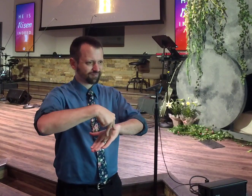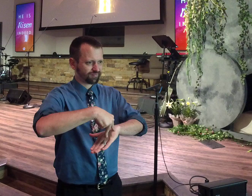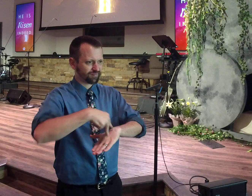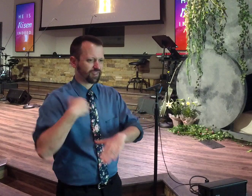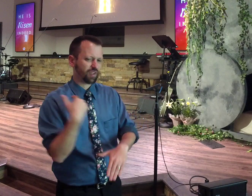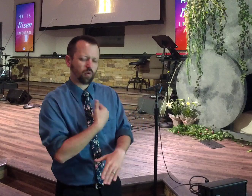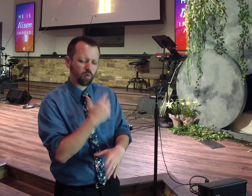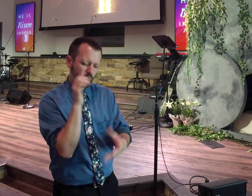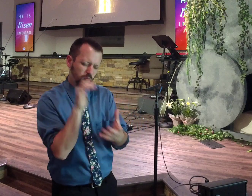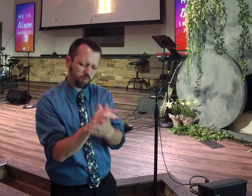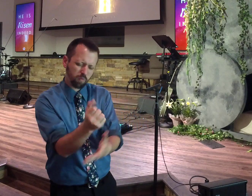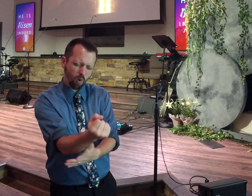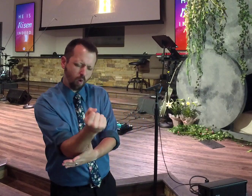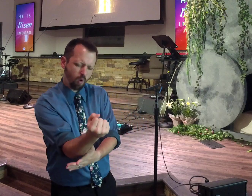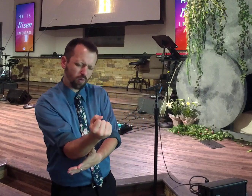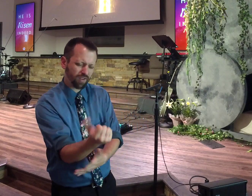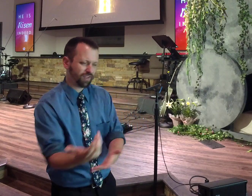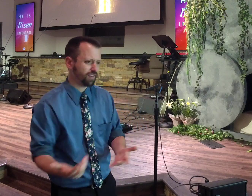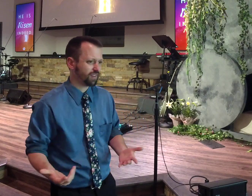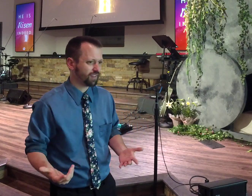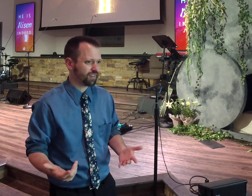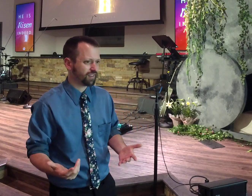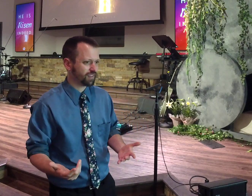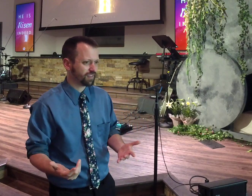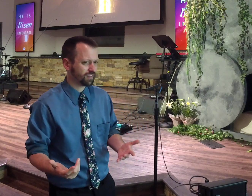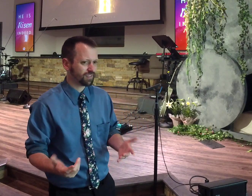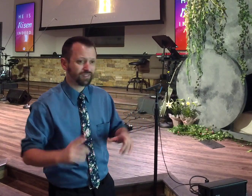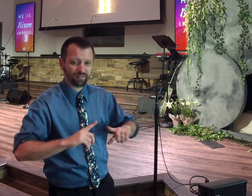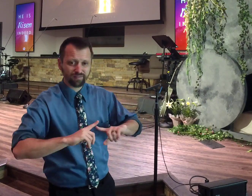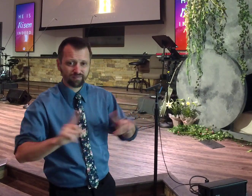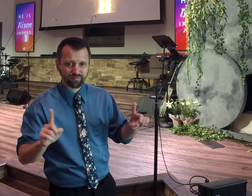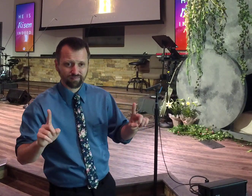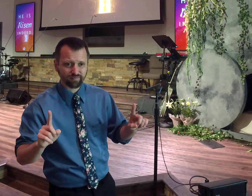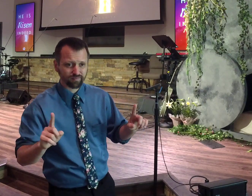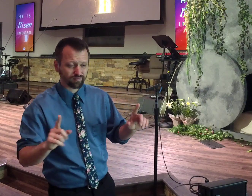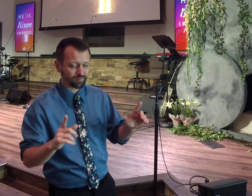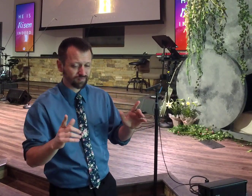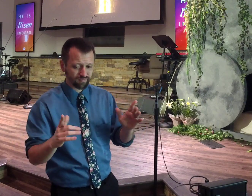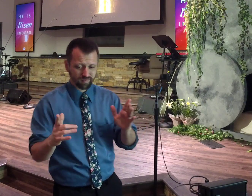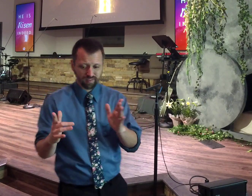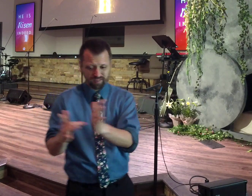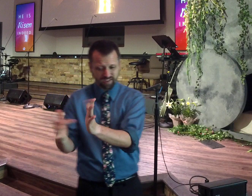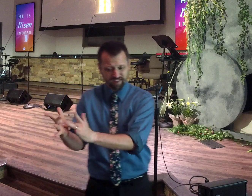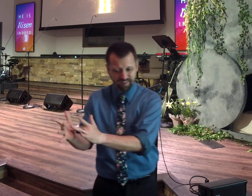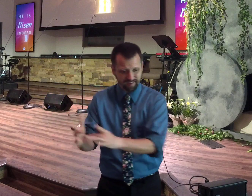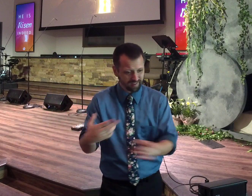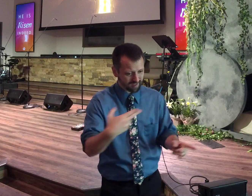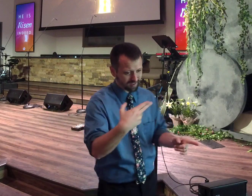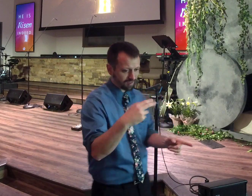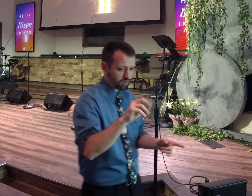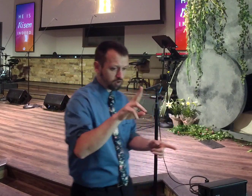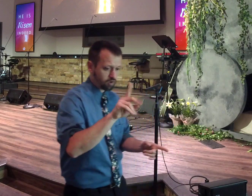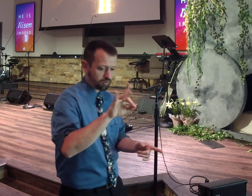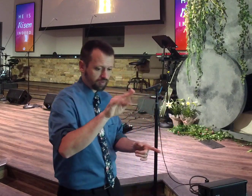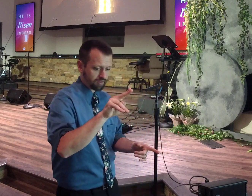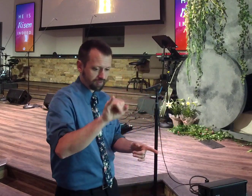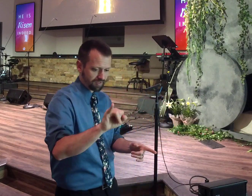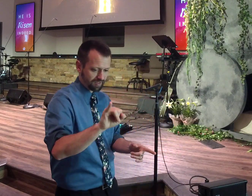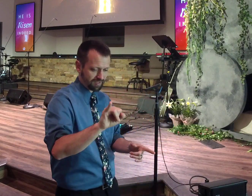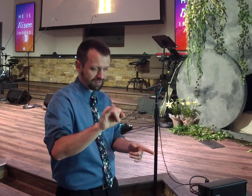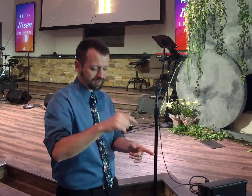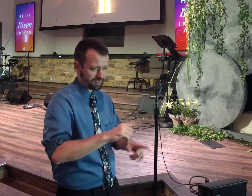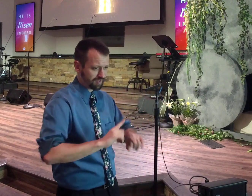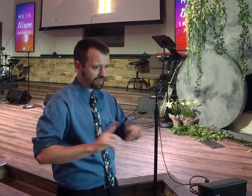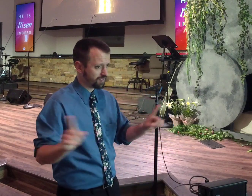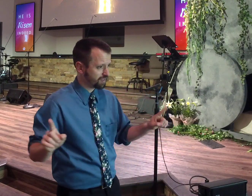to. You see, there's a difference. There's a difference between Jesus and Harry Houdini. There's a difference